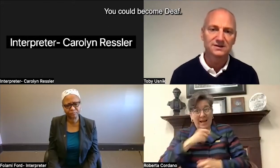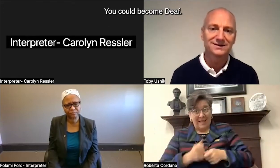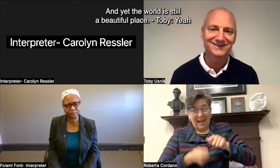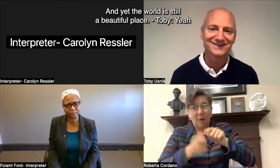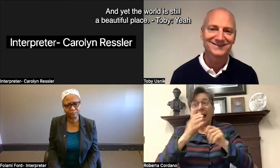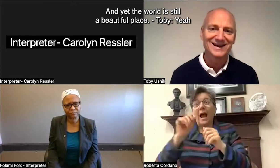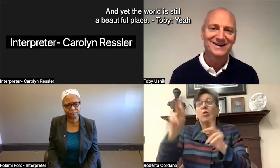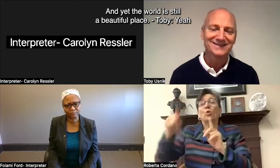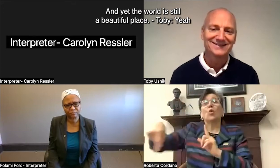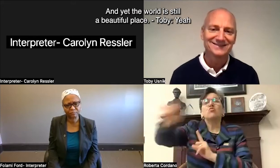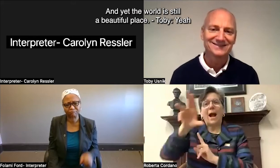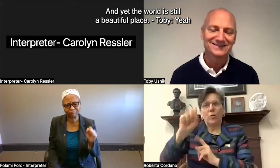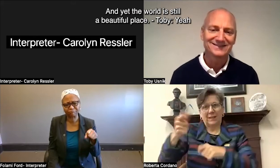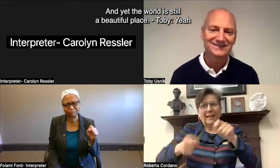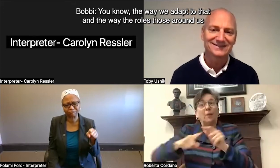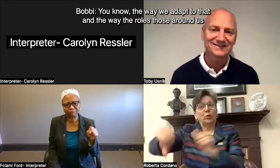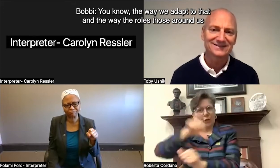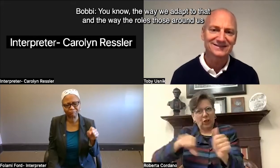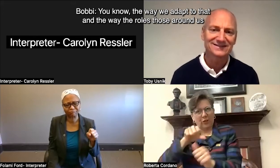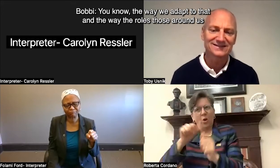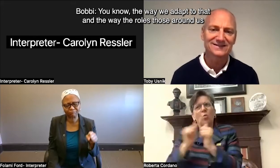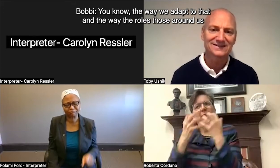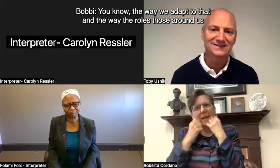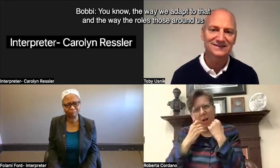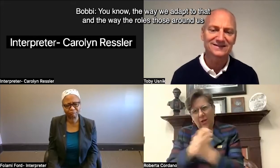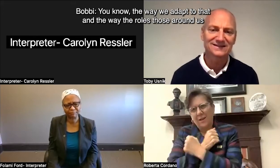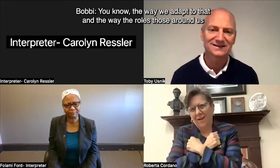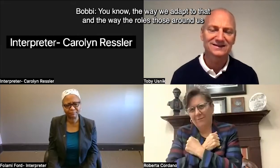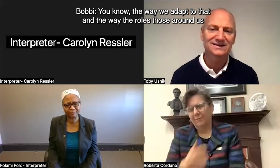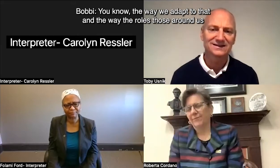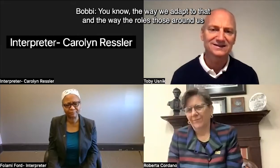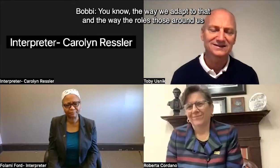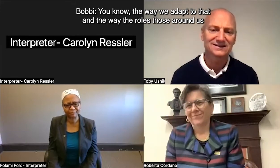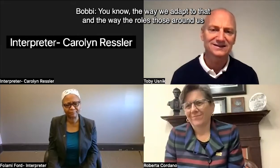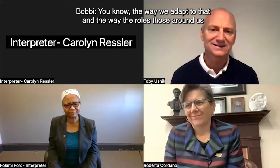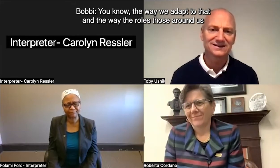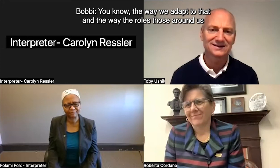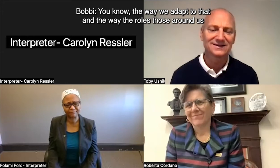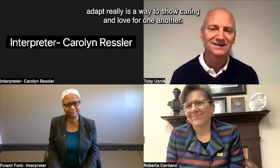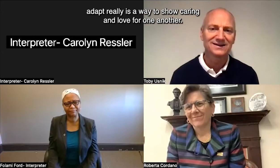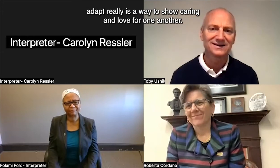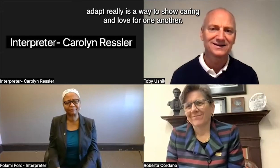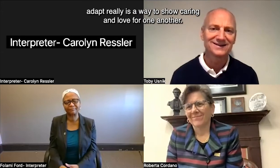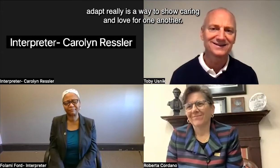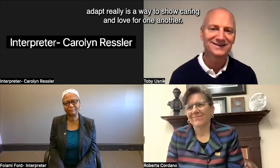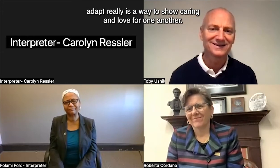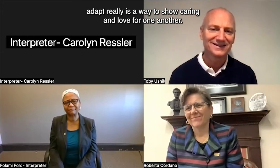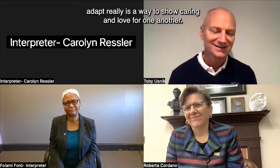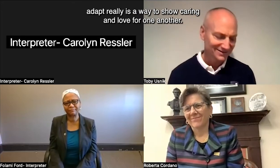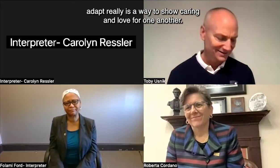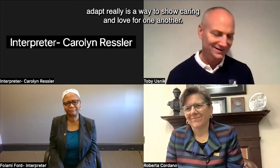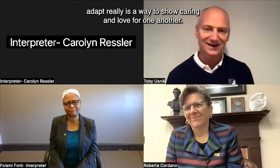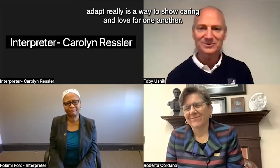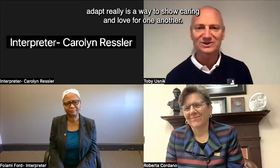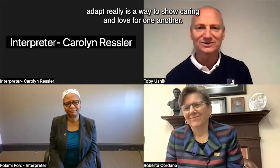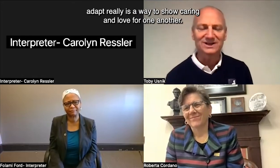place. The way we adapt to that and the way those around us adapt really is a way to show caring and love